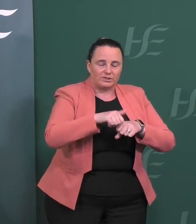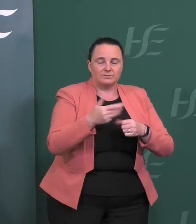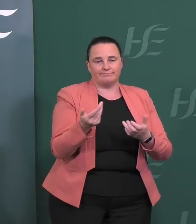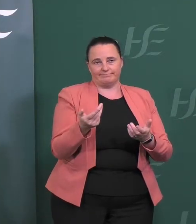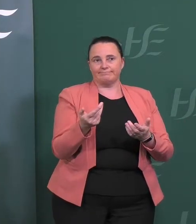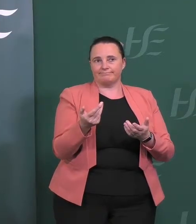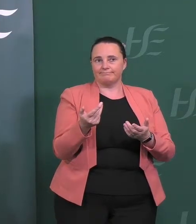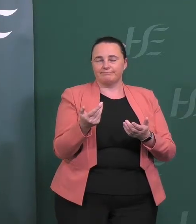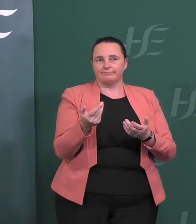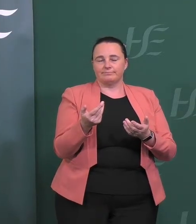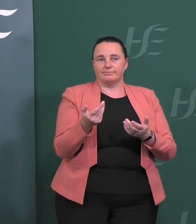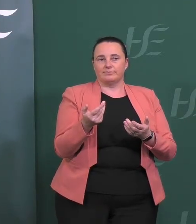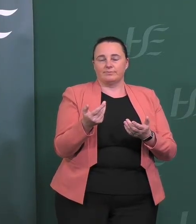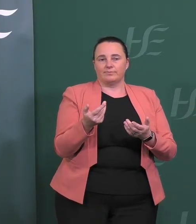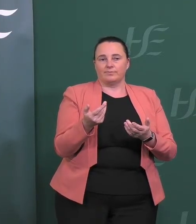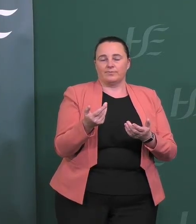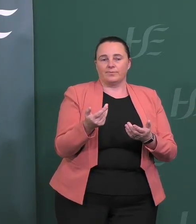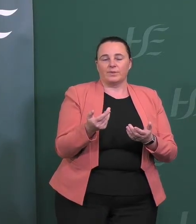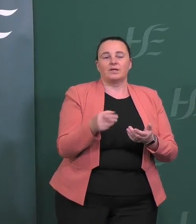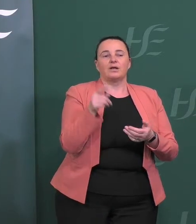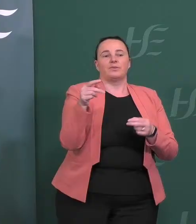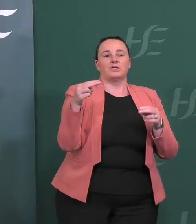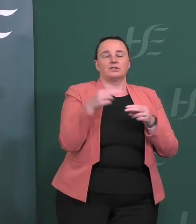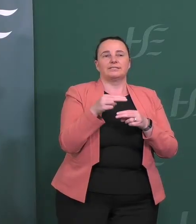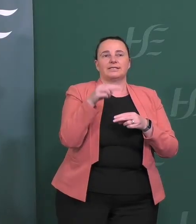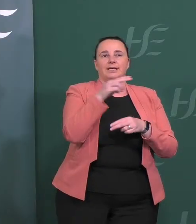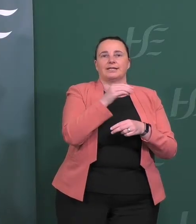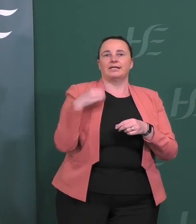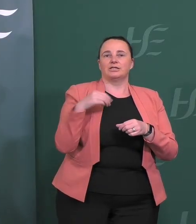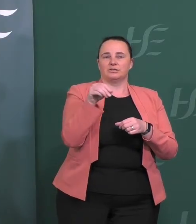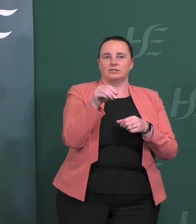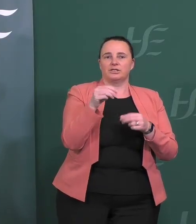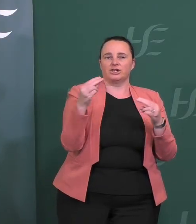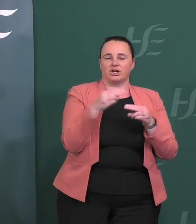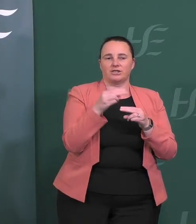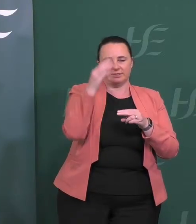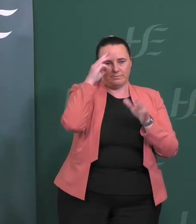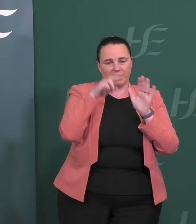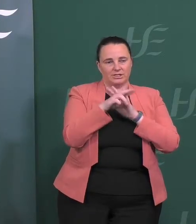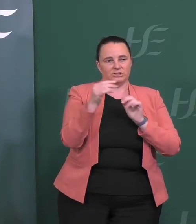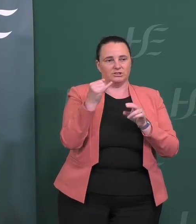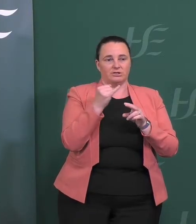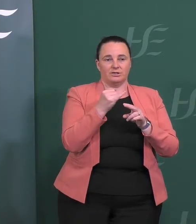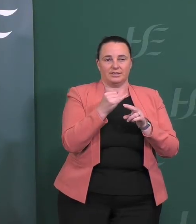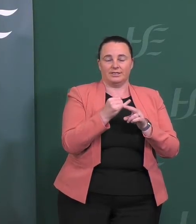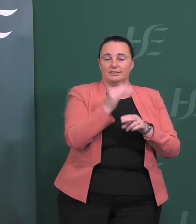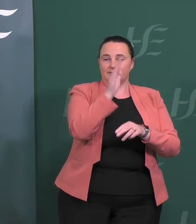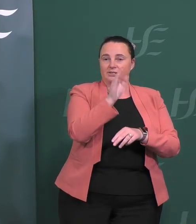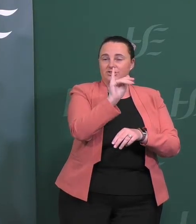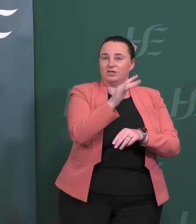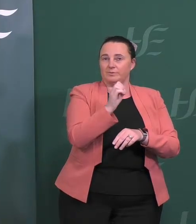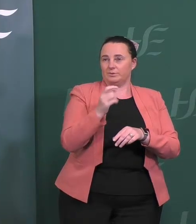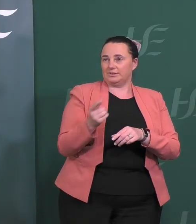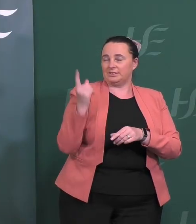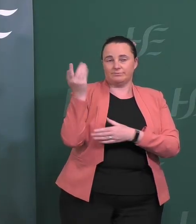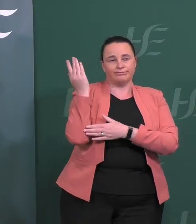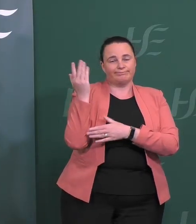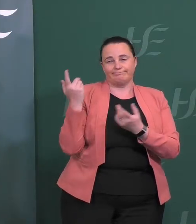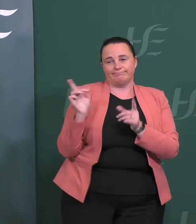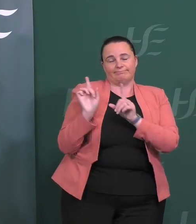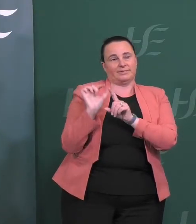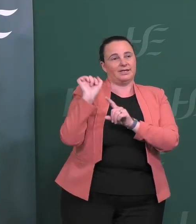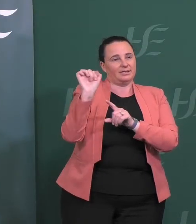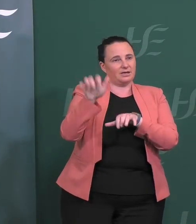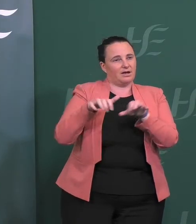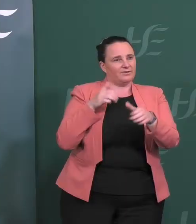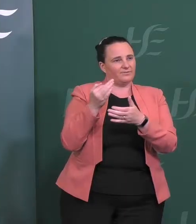again, Bernie Waterhouse, Nurse Bernie Waterhouse, clinical nurse manager from St James's up the road here, who we presented at a conference some time ago, clearly